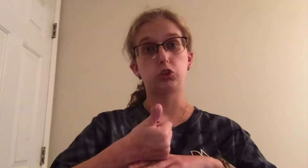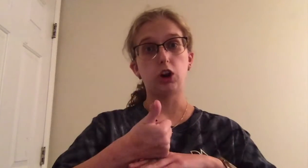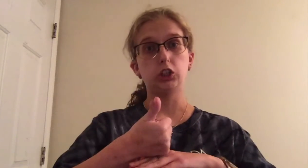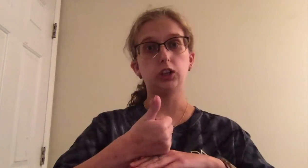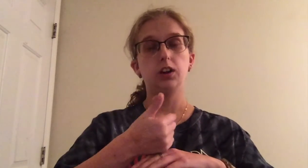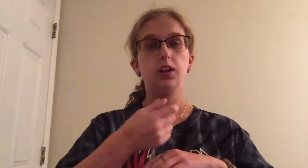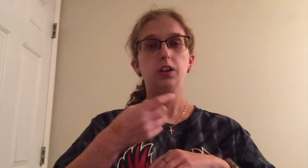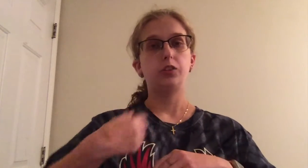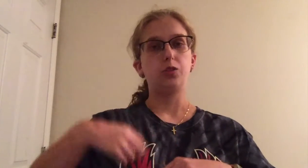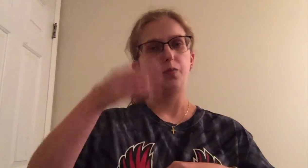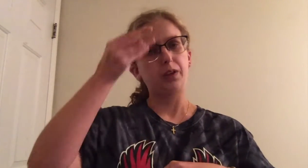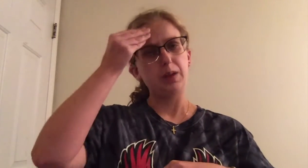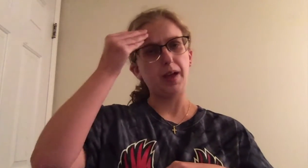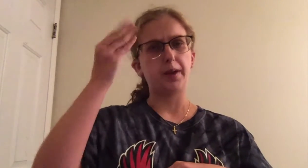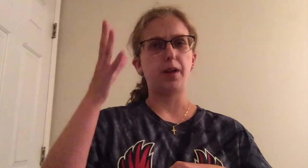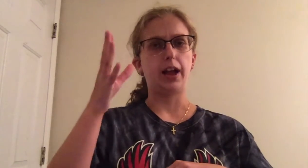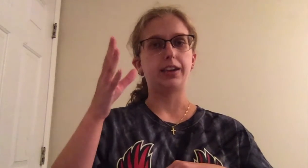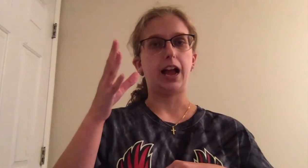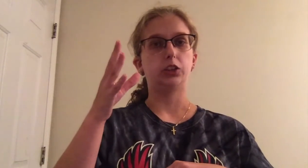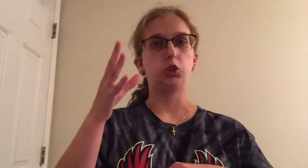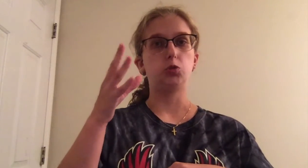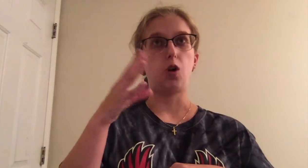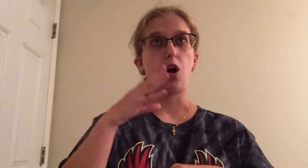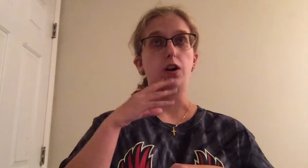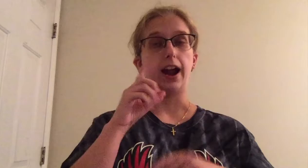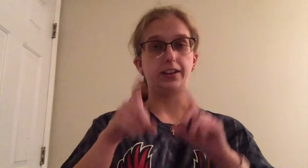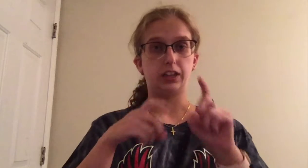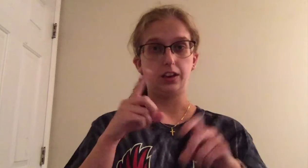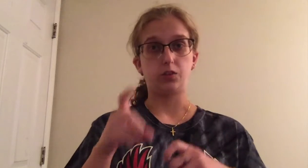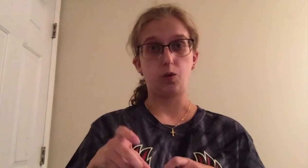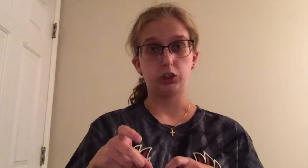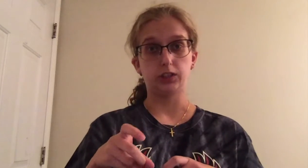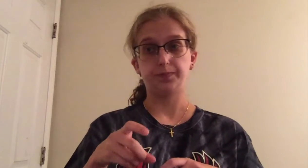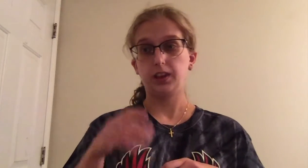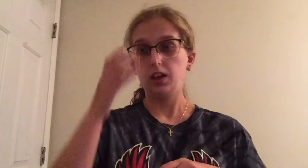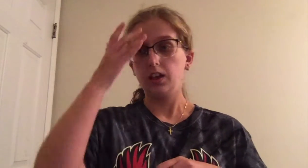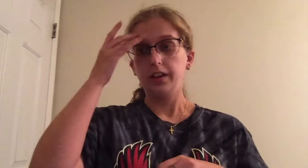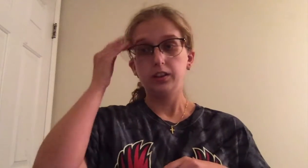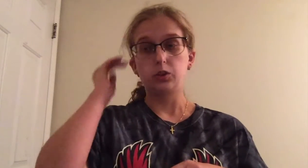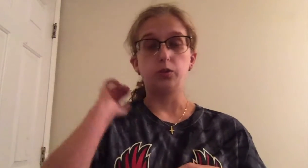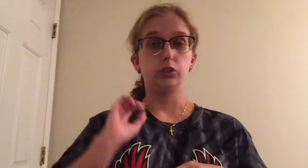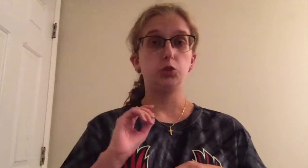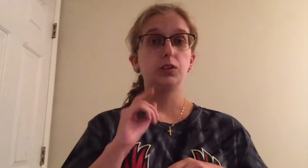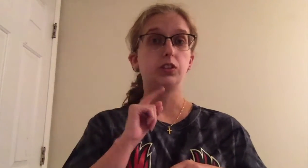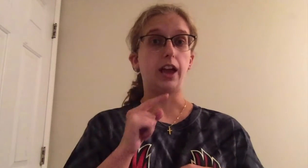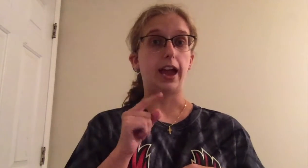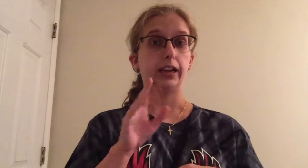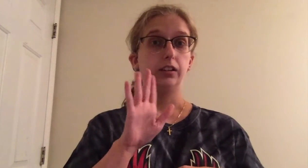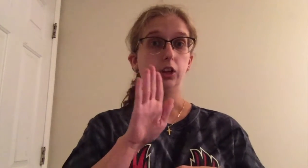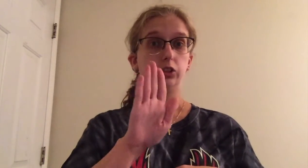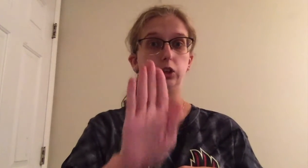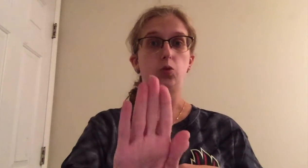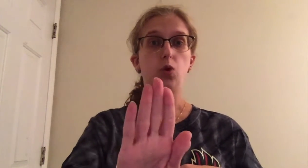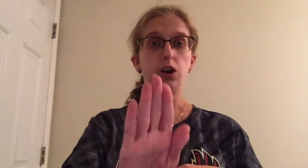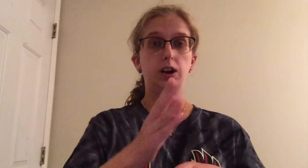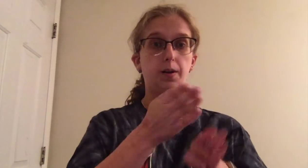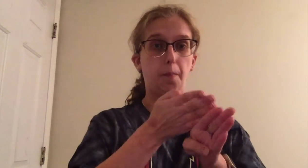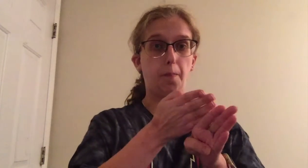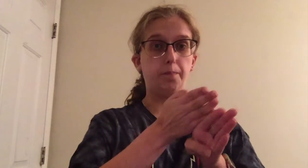structure, so you keep that in mind as you are asking this question. So you would say your